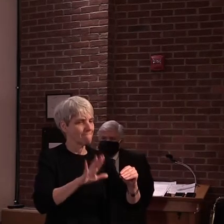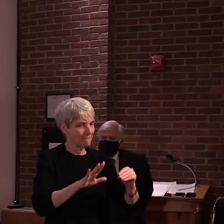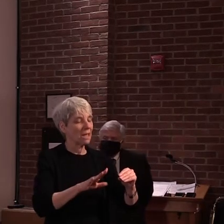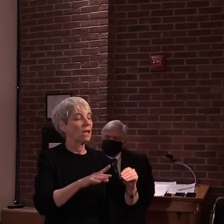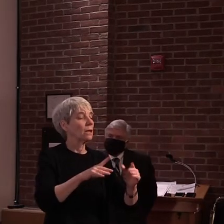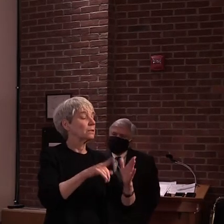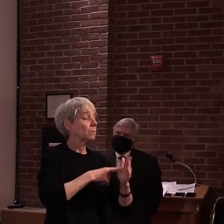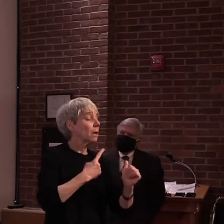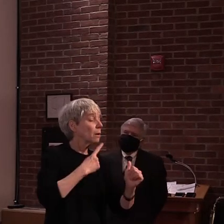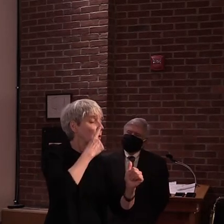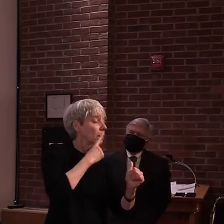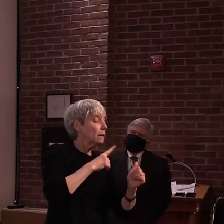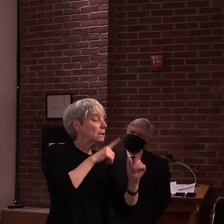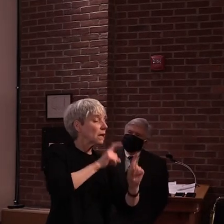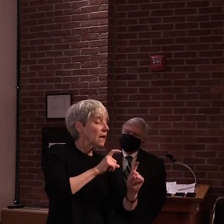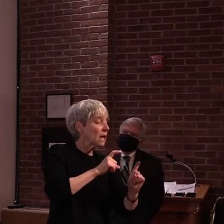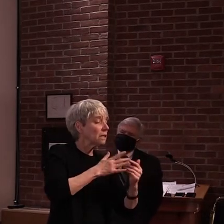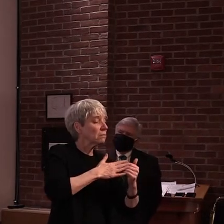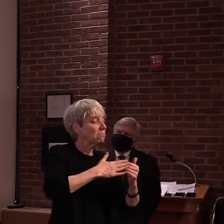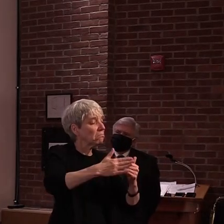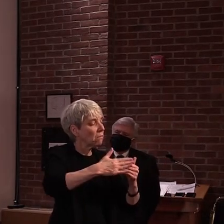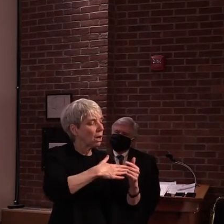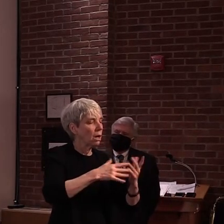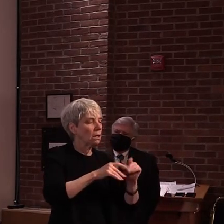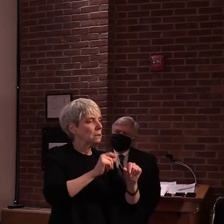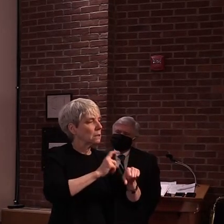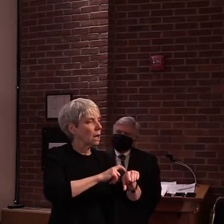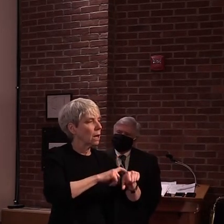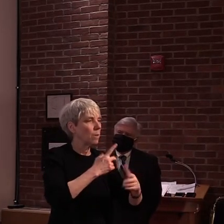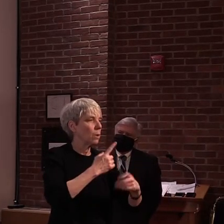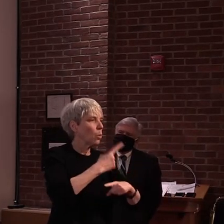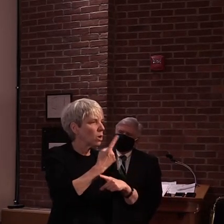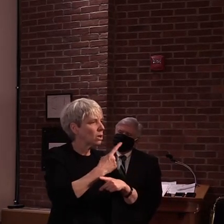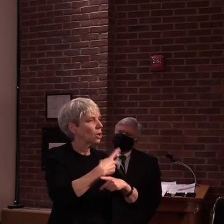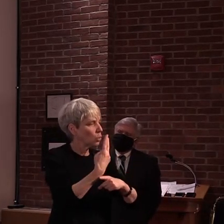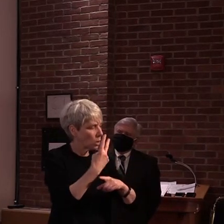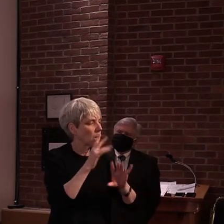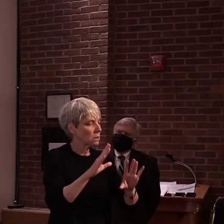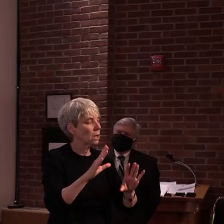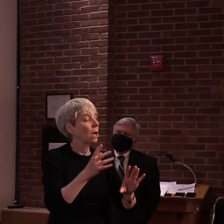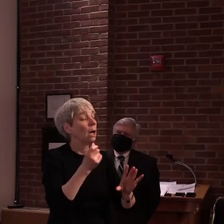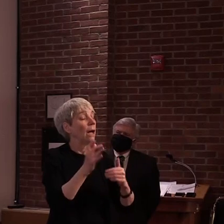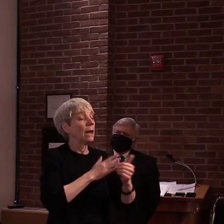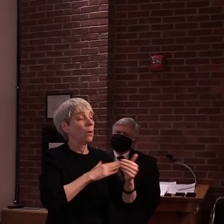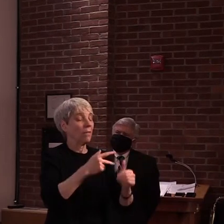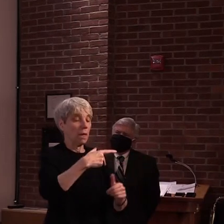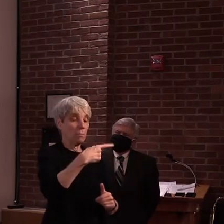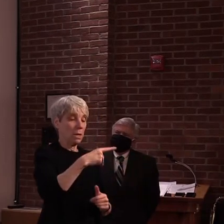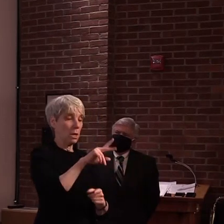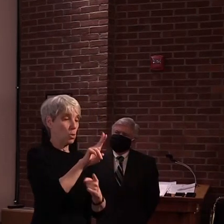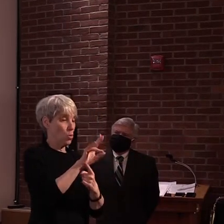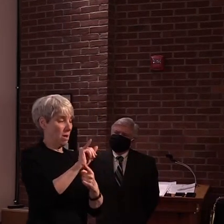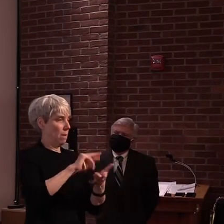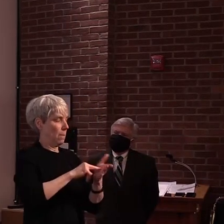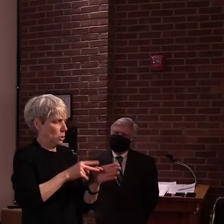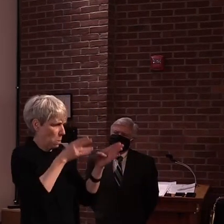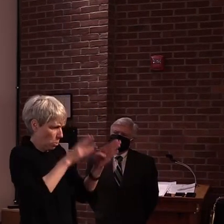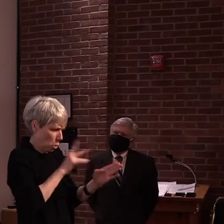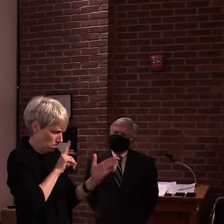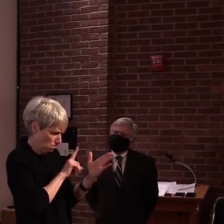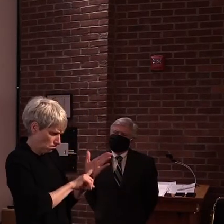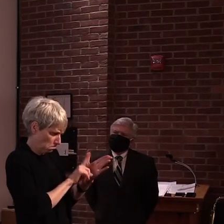like, but certainly within a day, I would think. But the category of under investigation just means they're